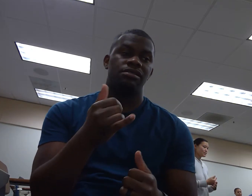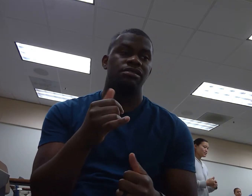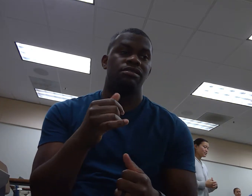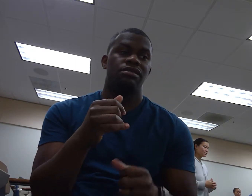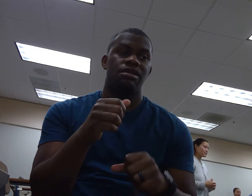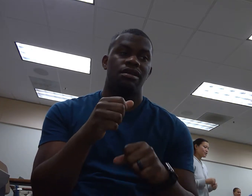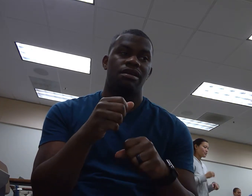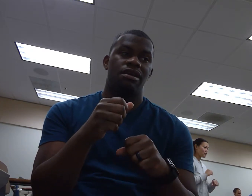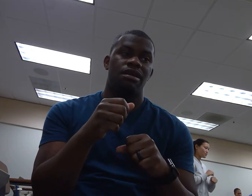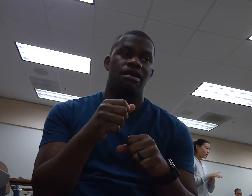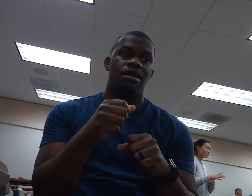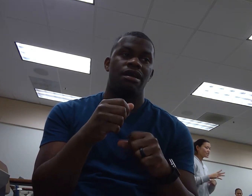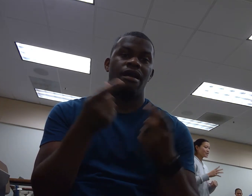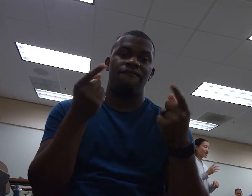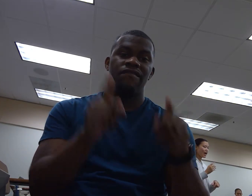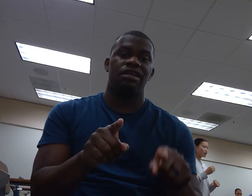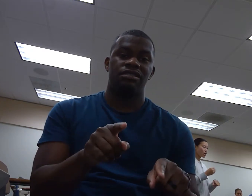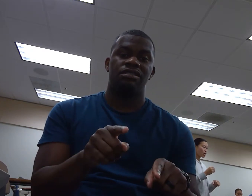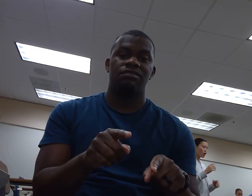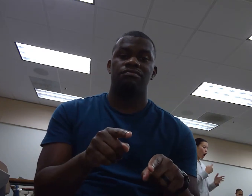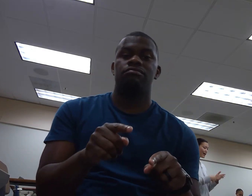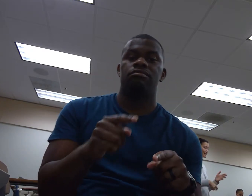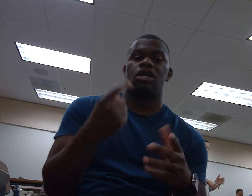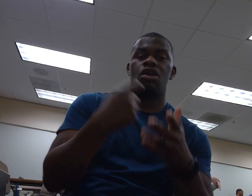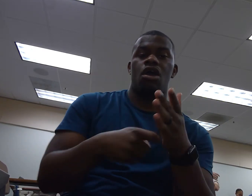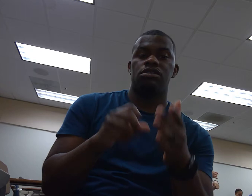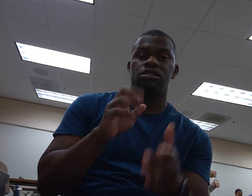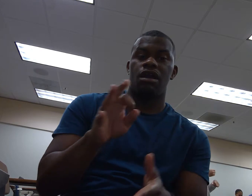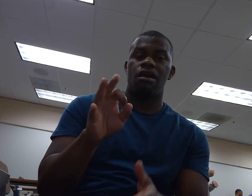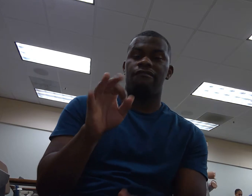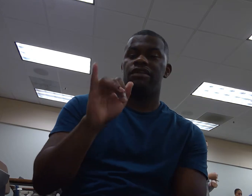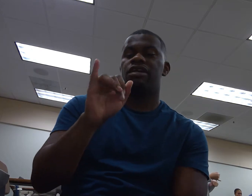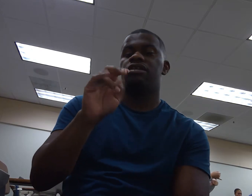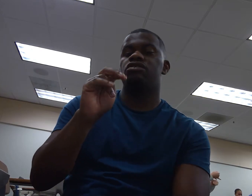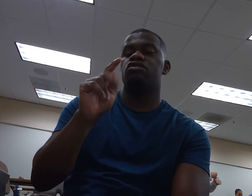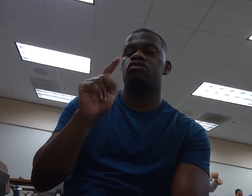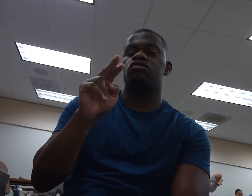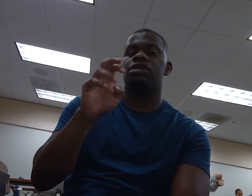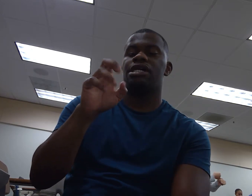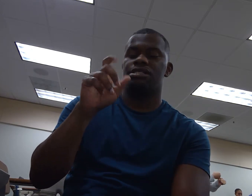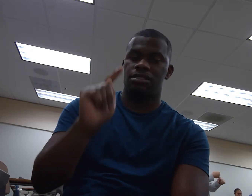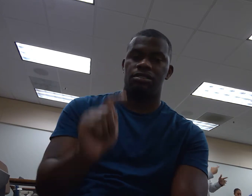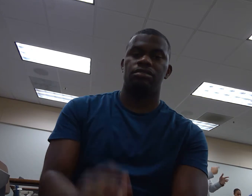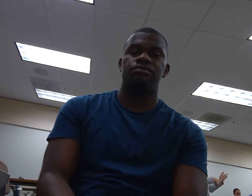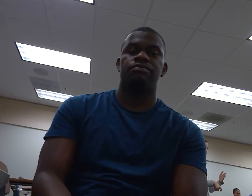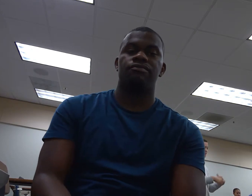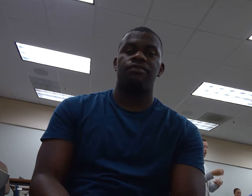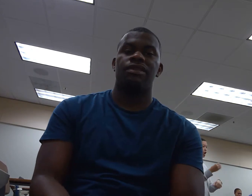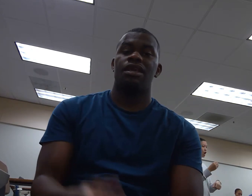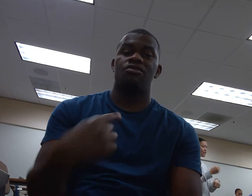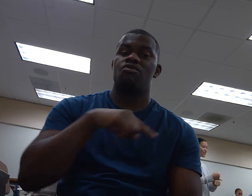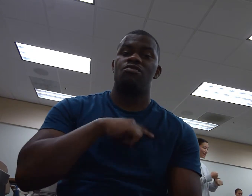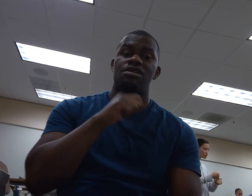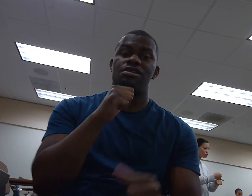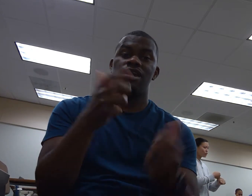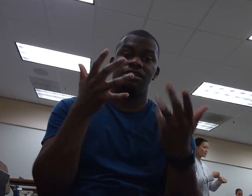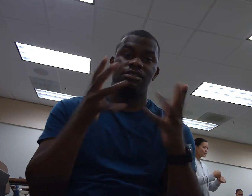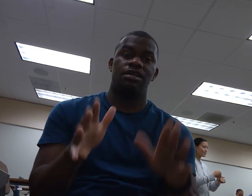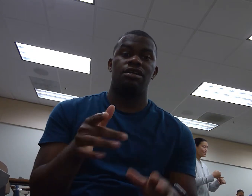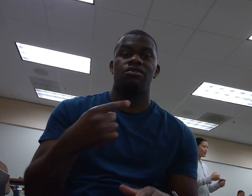cost of interest. Cost of interest. And we're not done. We know that there are